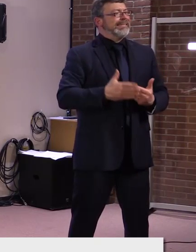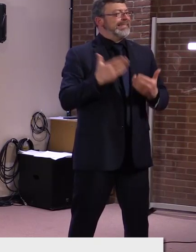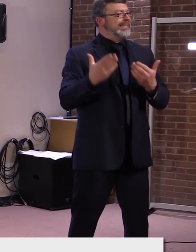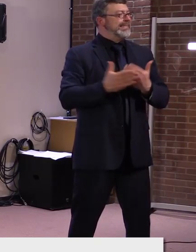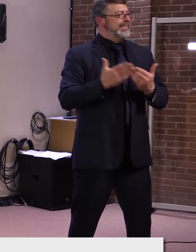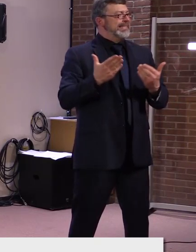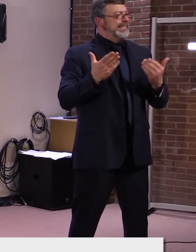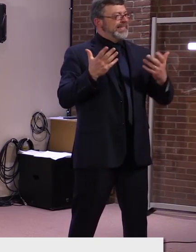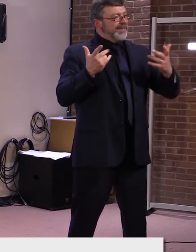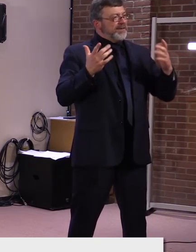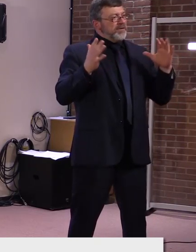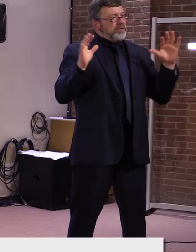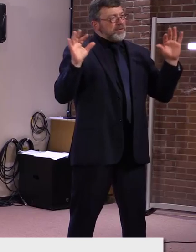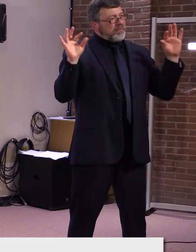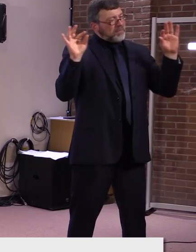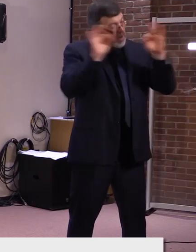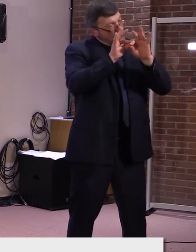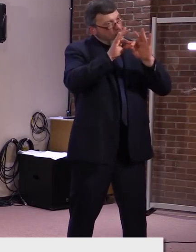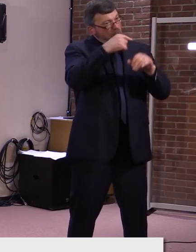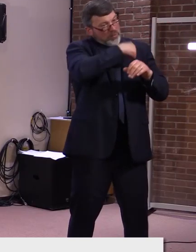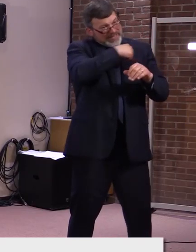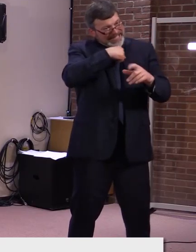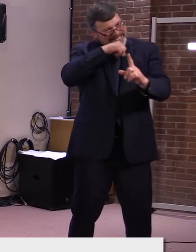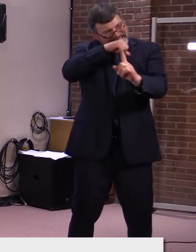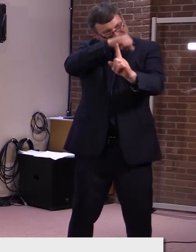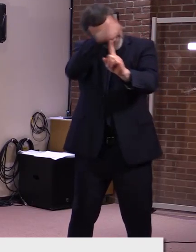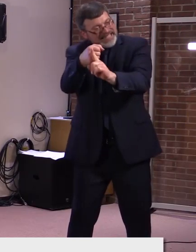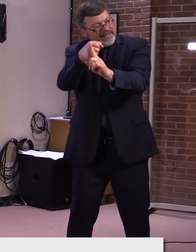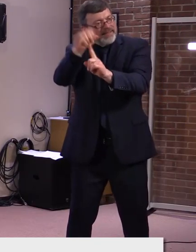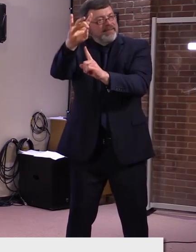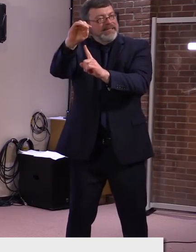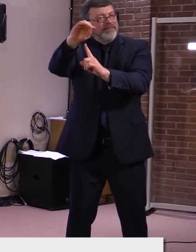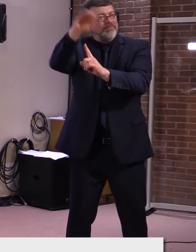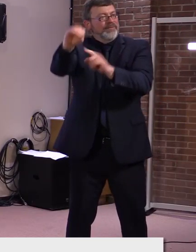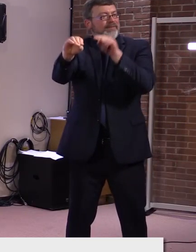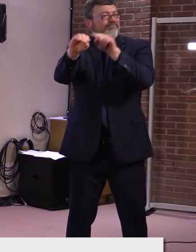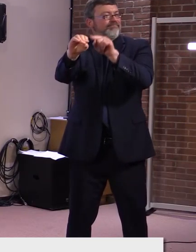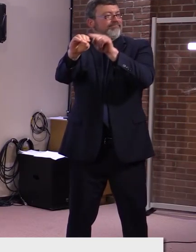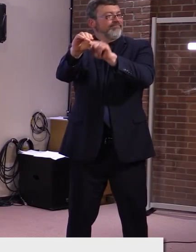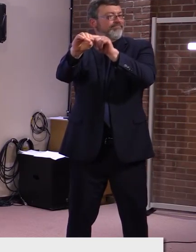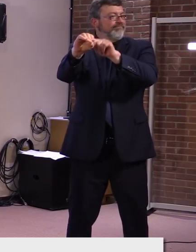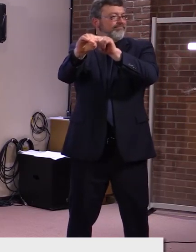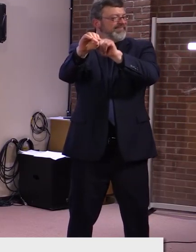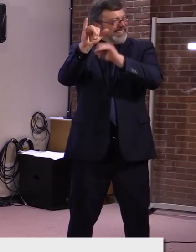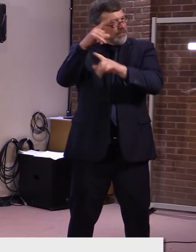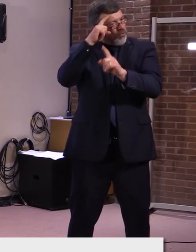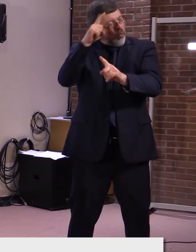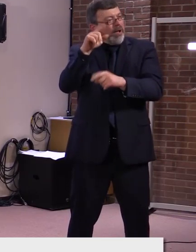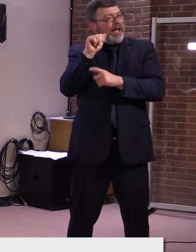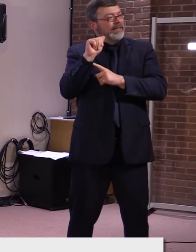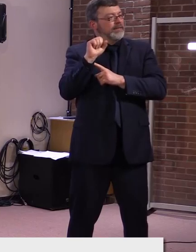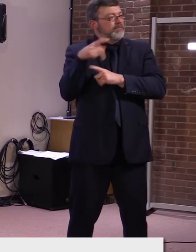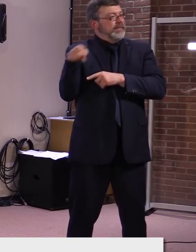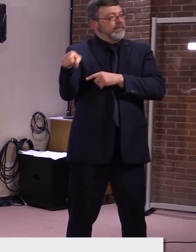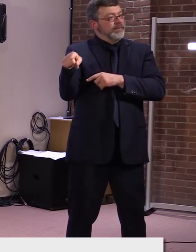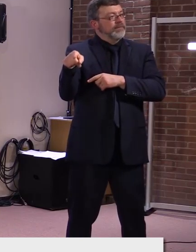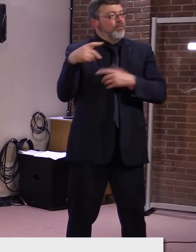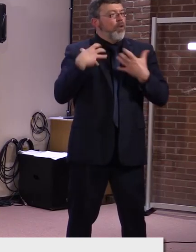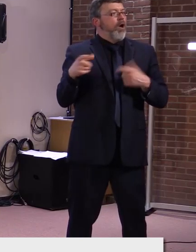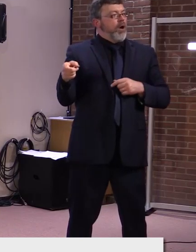our goal of vaccinating 80% of eligible Vermonters. I will stop there, but there is no